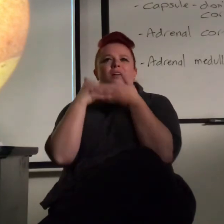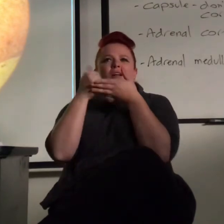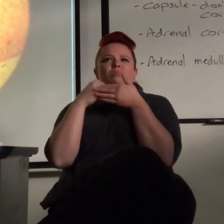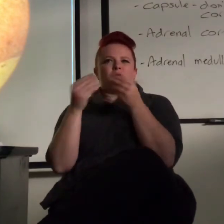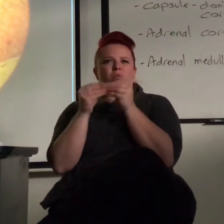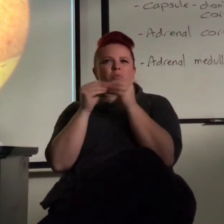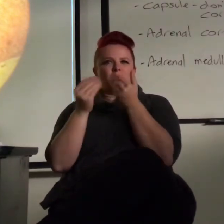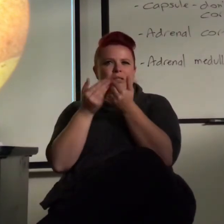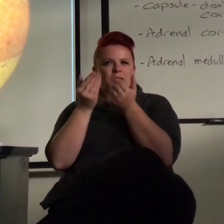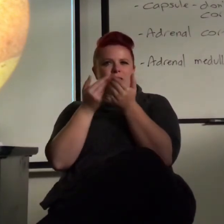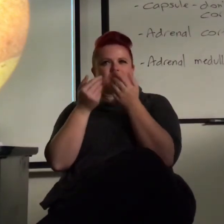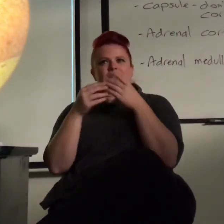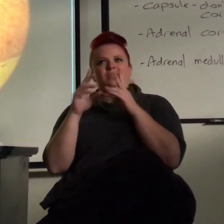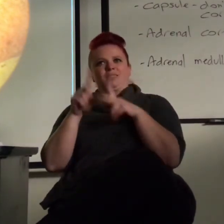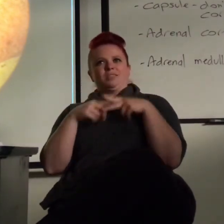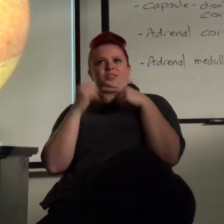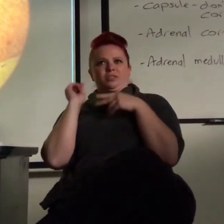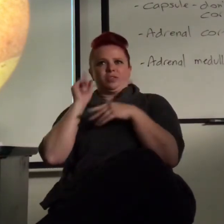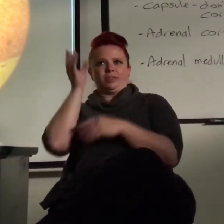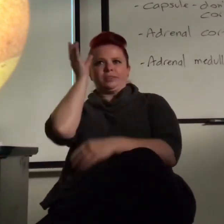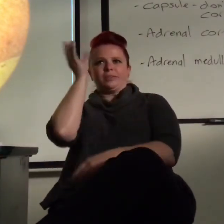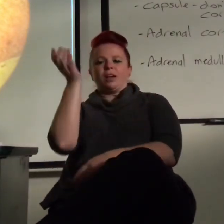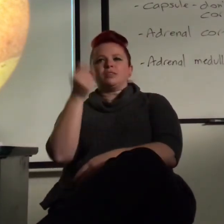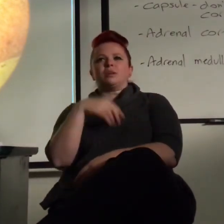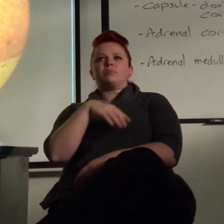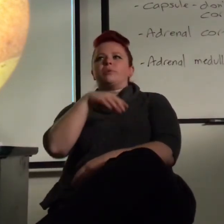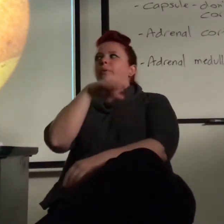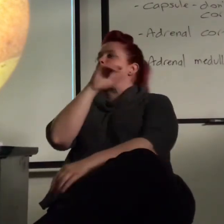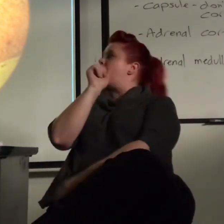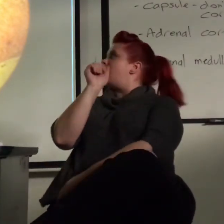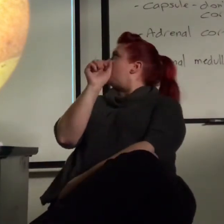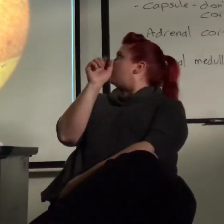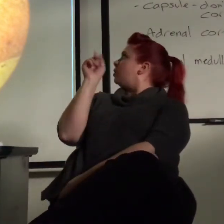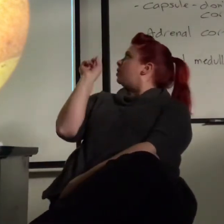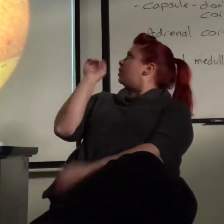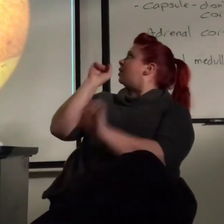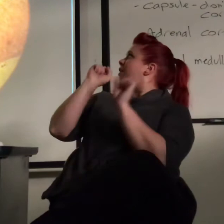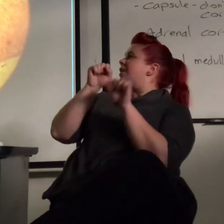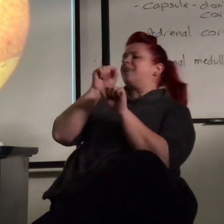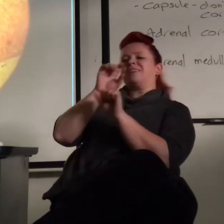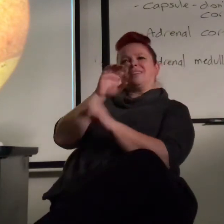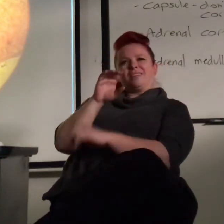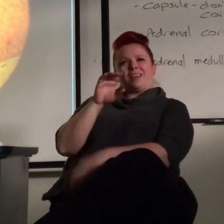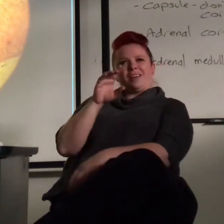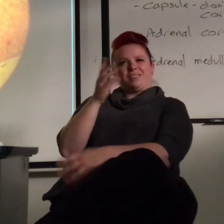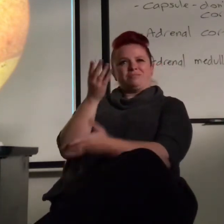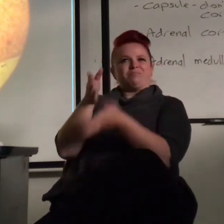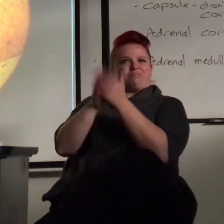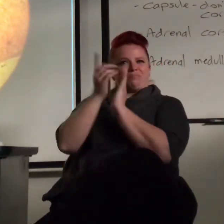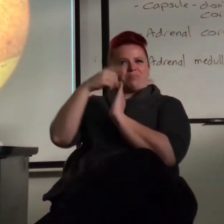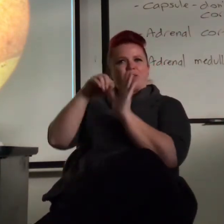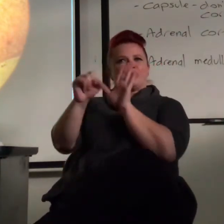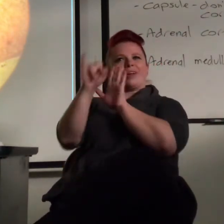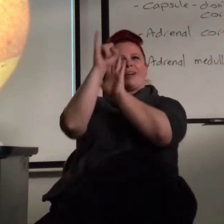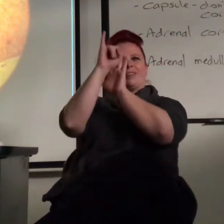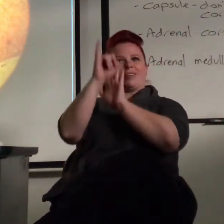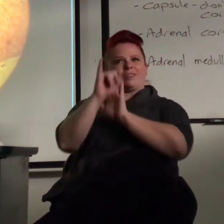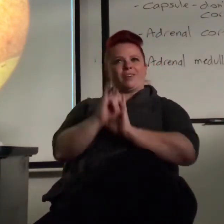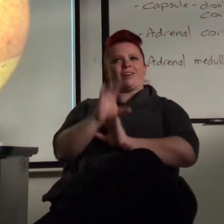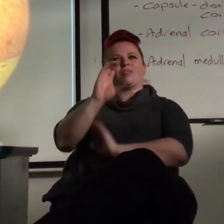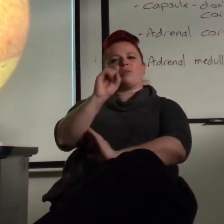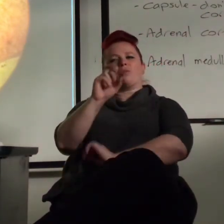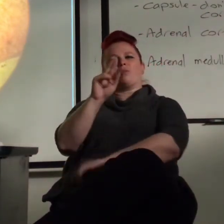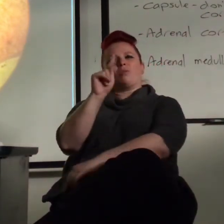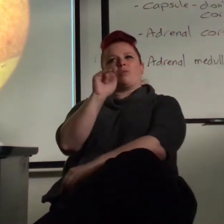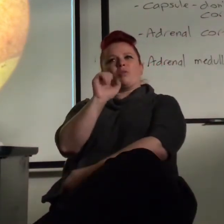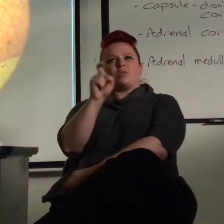medulla. Okay, and I can ask you that on a quiz or a test. Could you identify cortex or